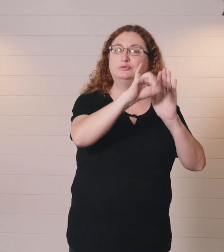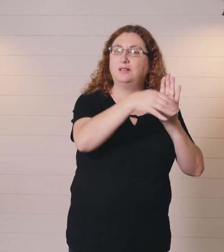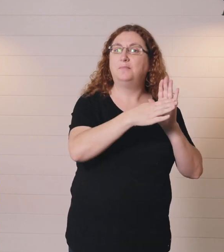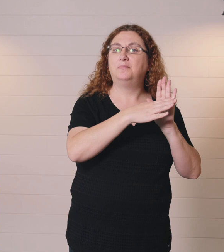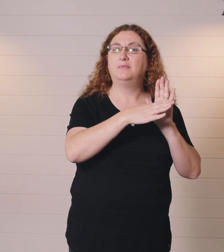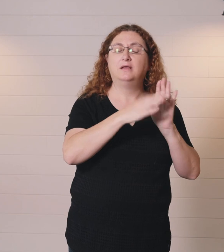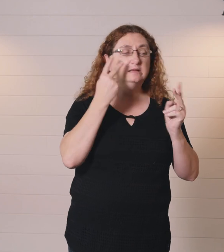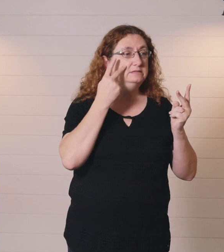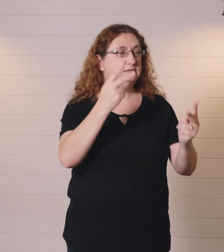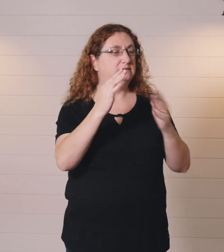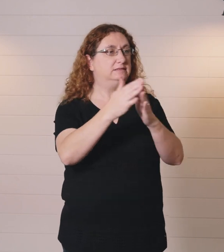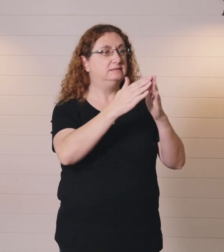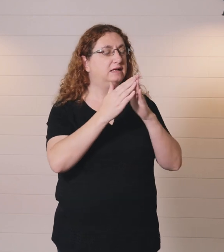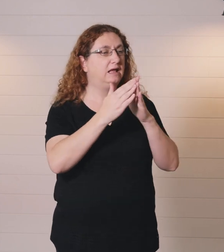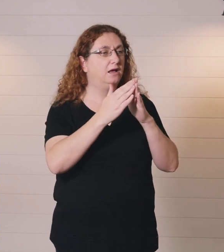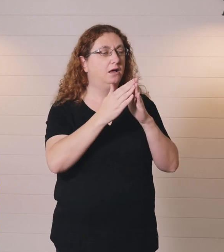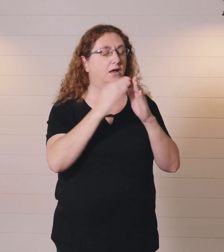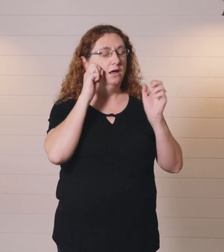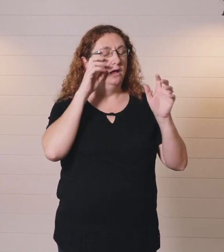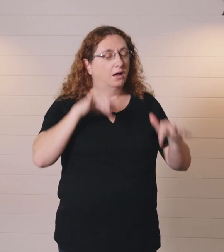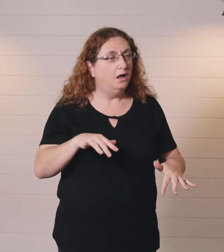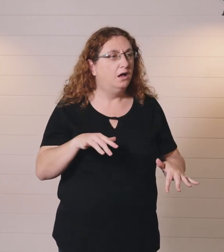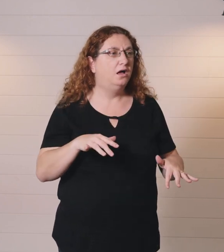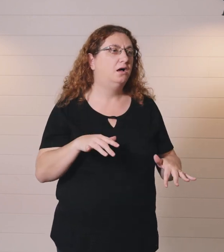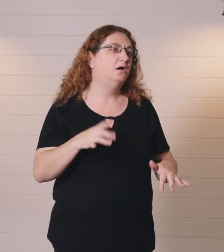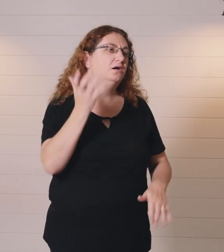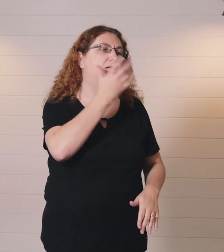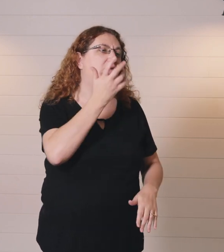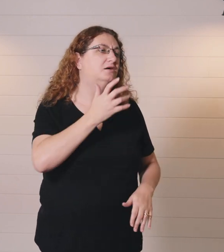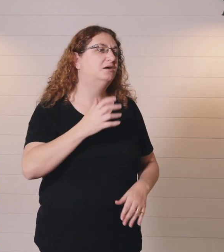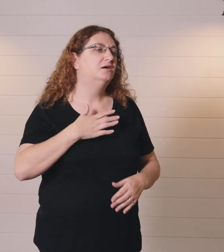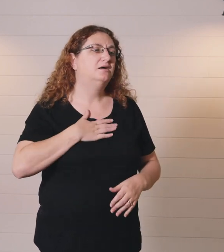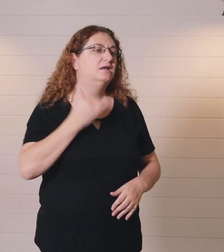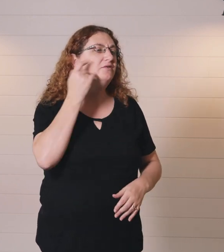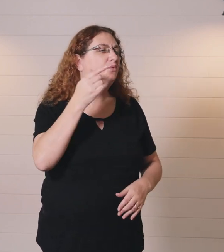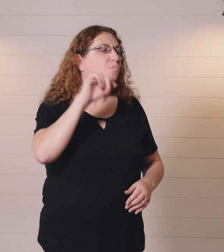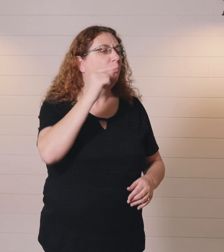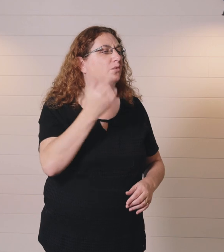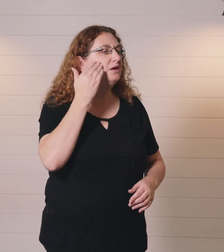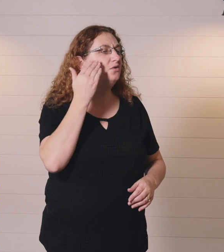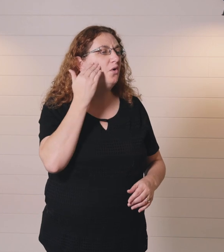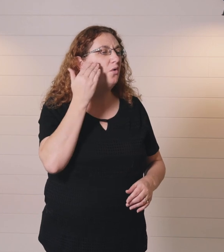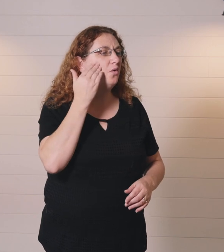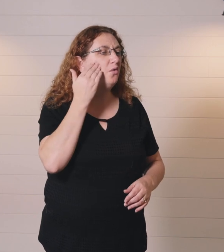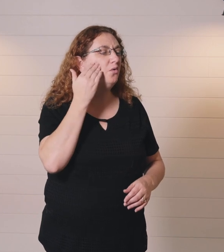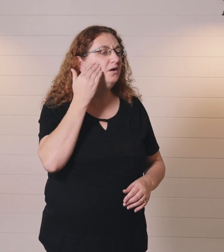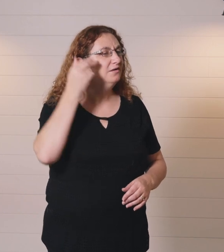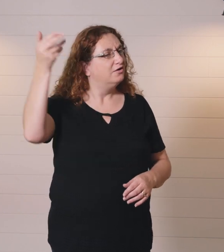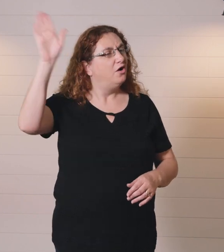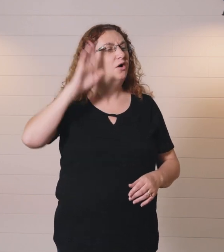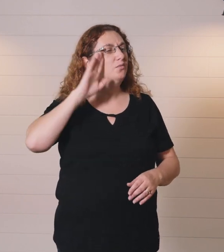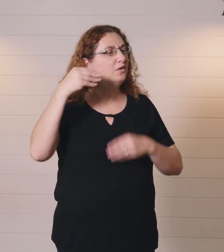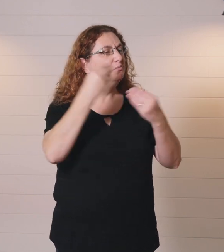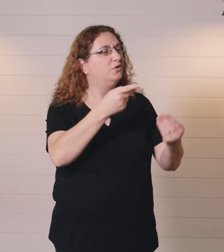into tears as he weeps over Jerusalem and says, "Oh, if you would only know on this day the one who could bring you